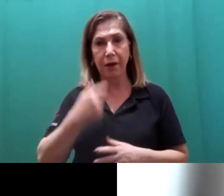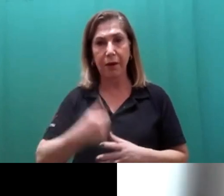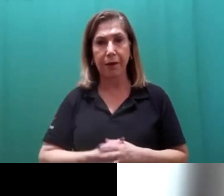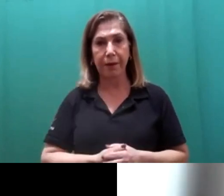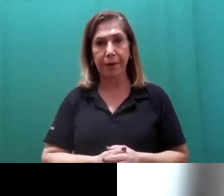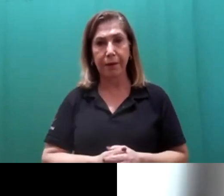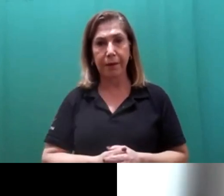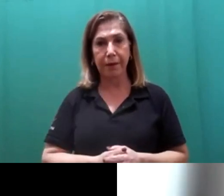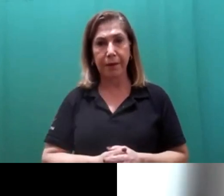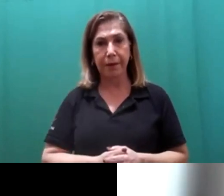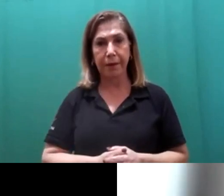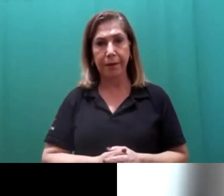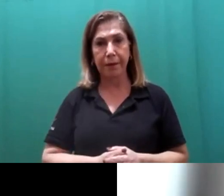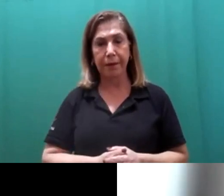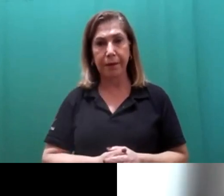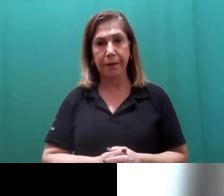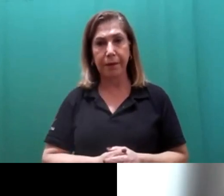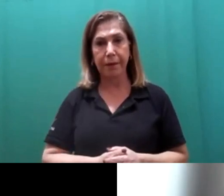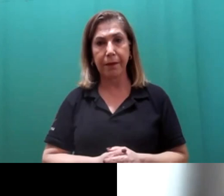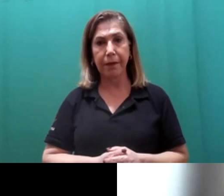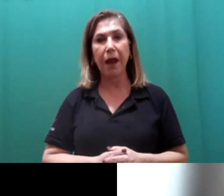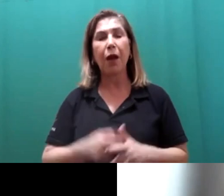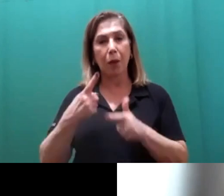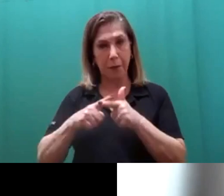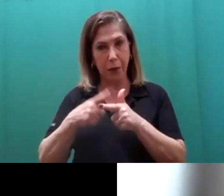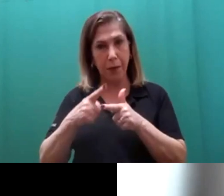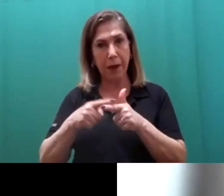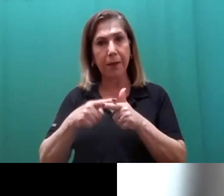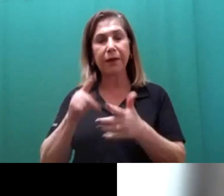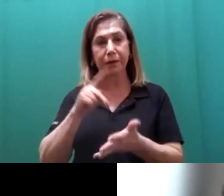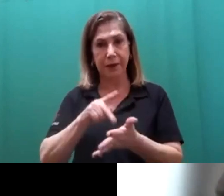It's a huge issue, and there are many